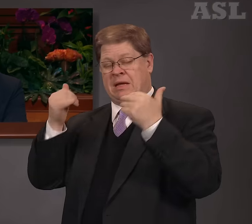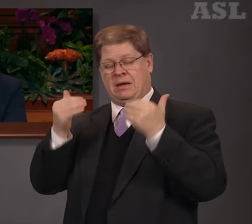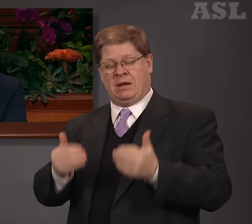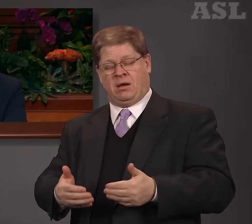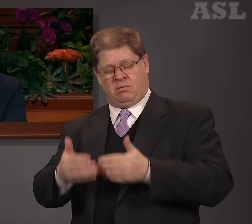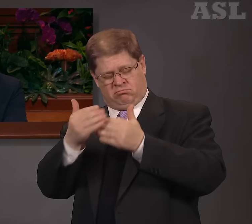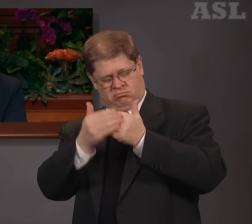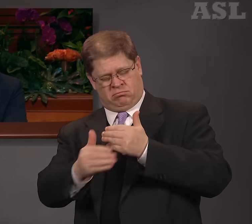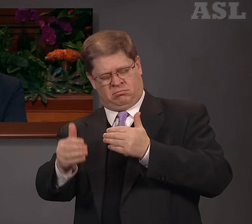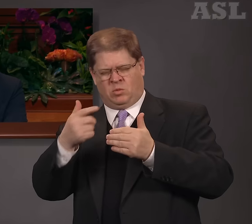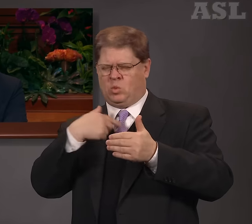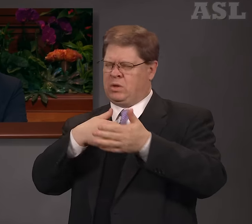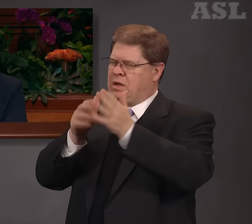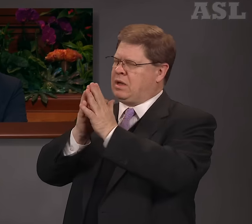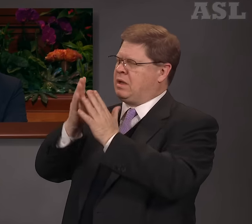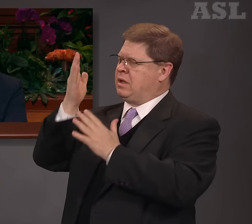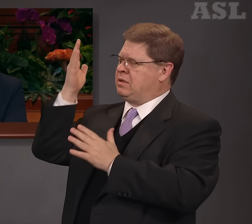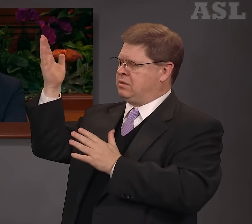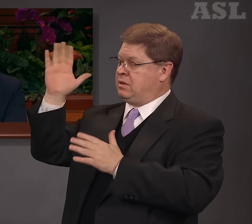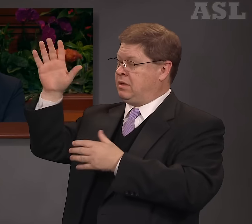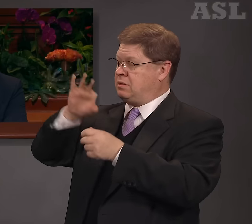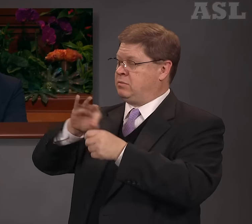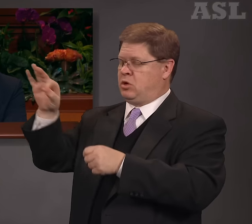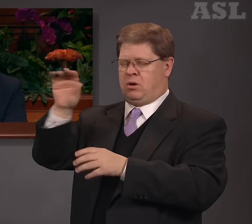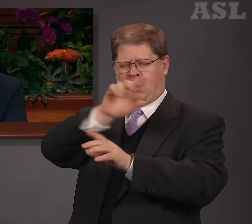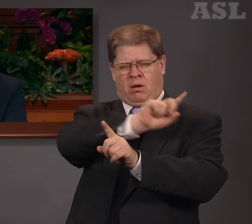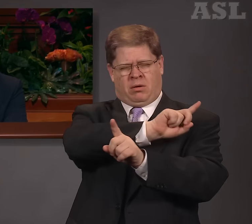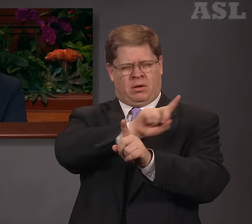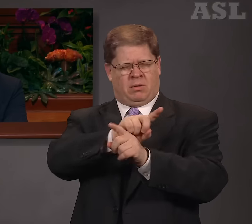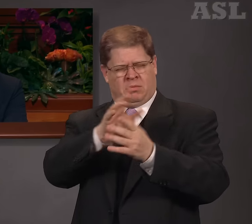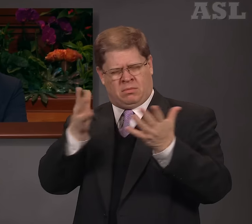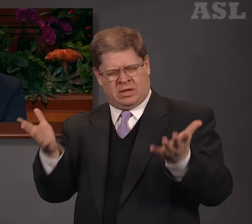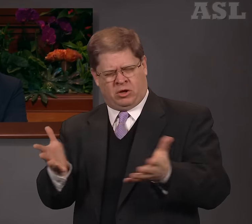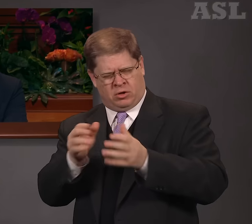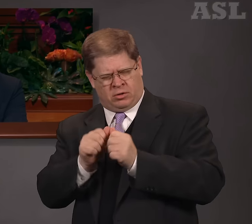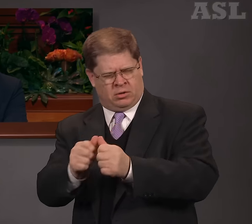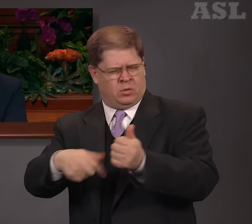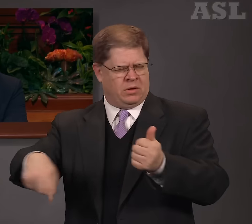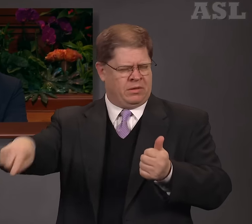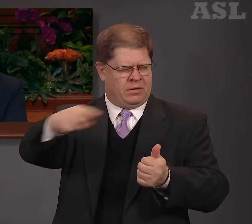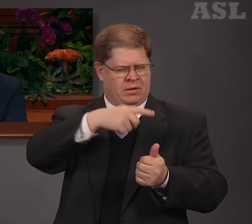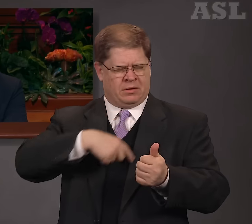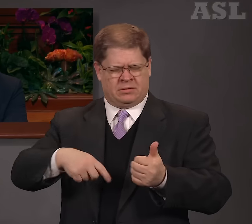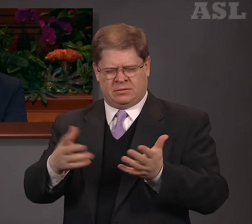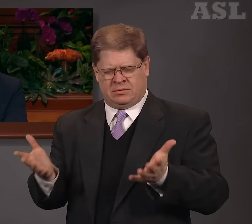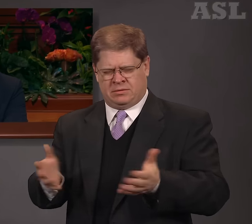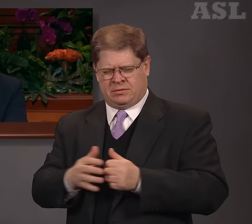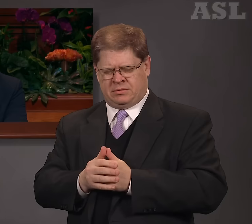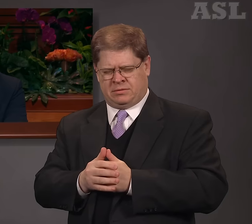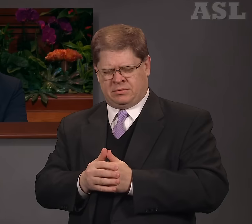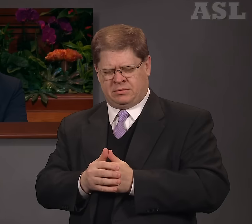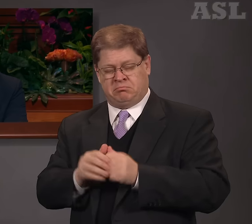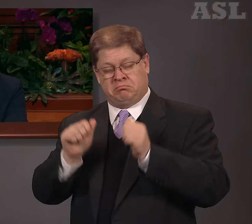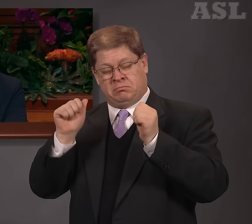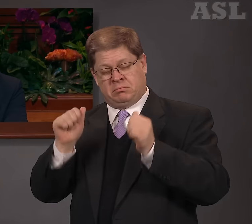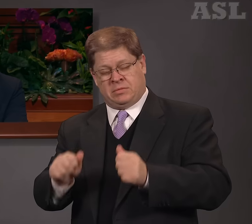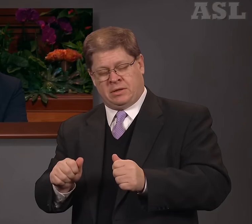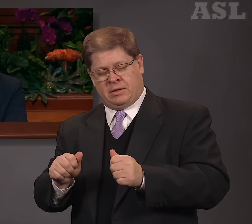that thou will send thy Spirit to be with us, that will help